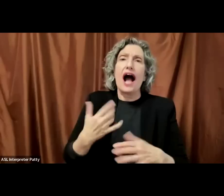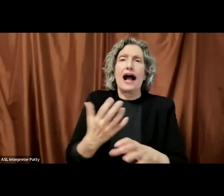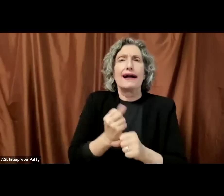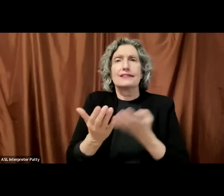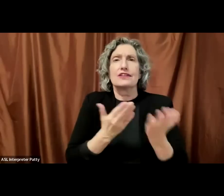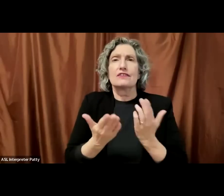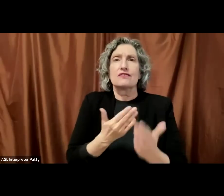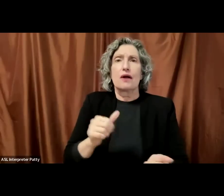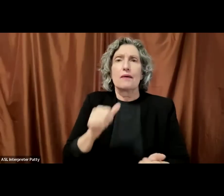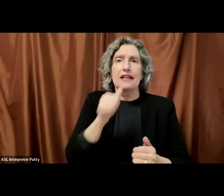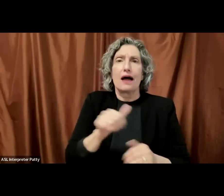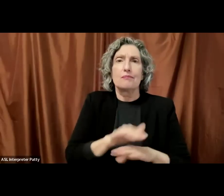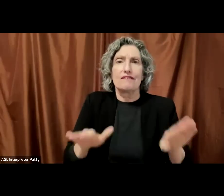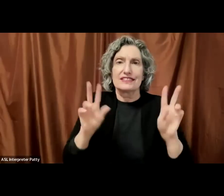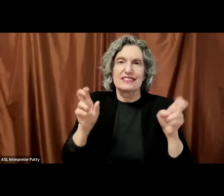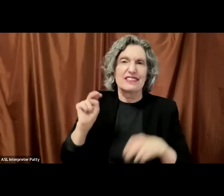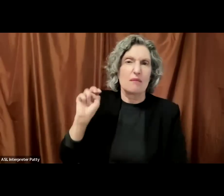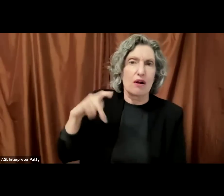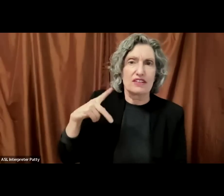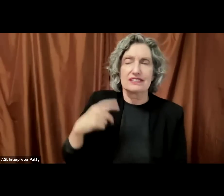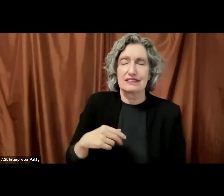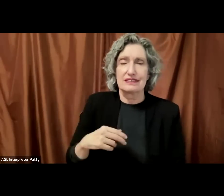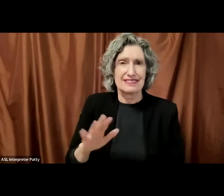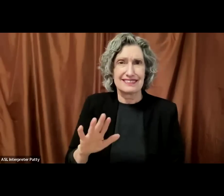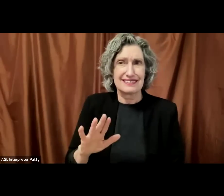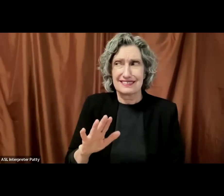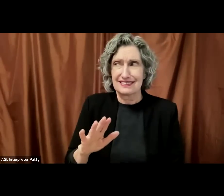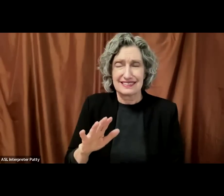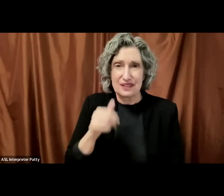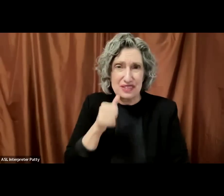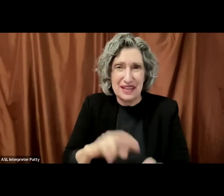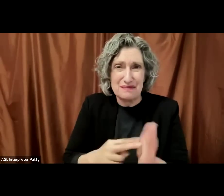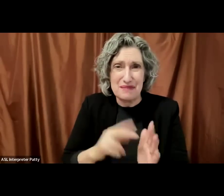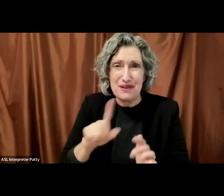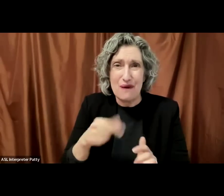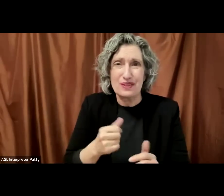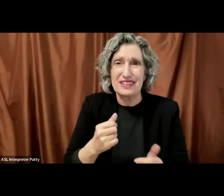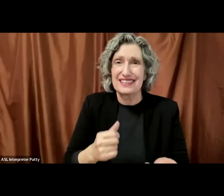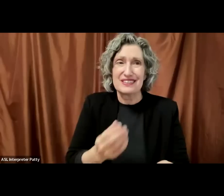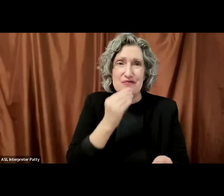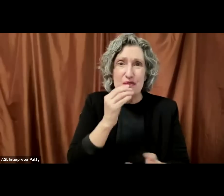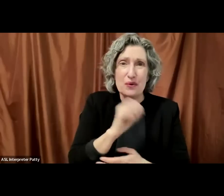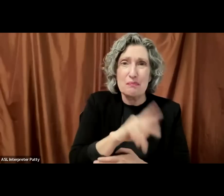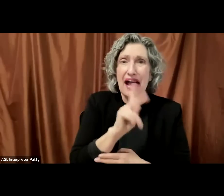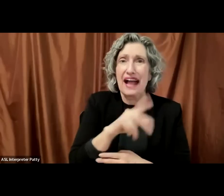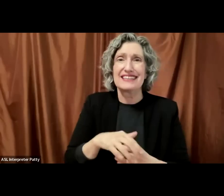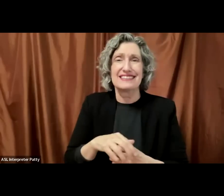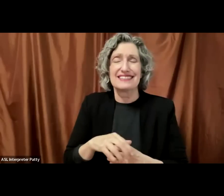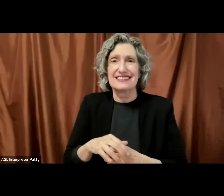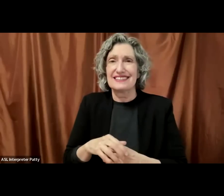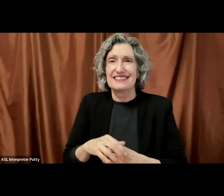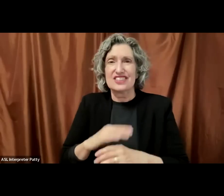just homeless shelters or food banks. We touch lives of all people every day through our childcare and